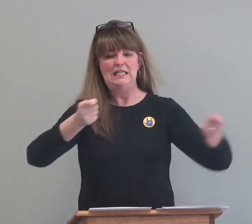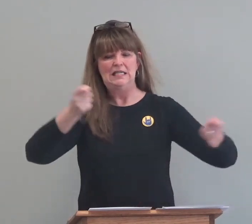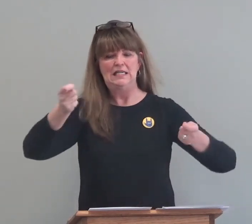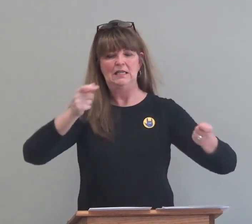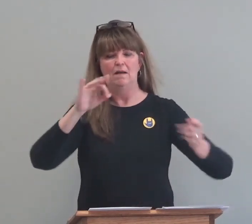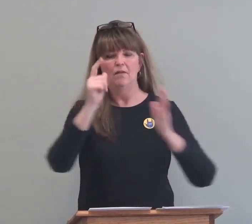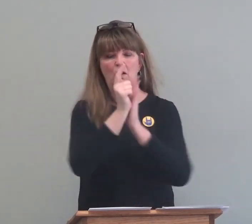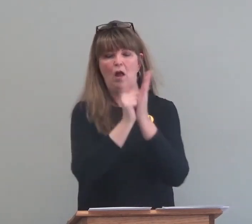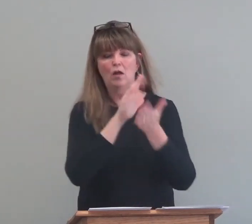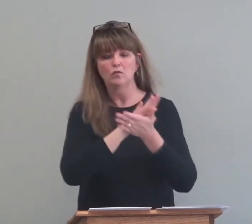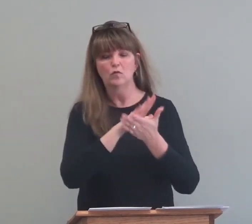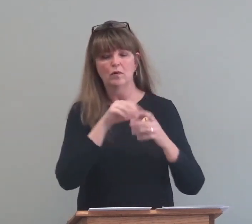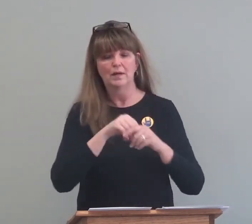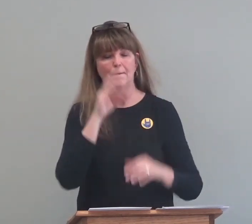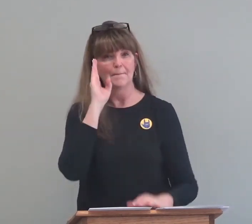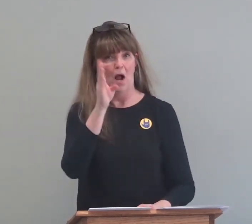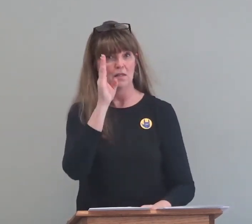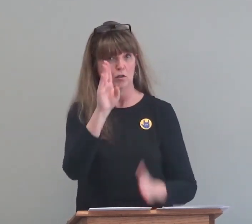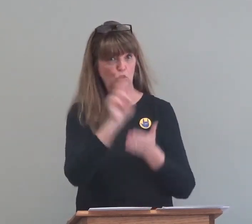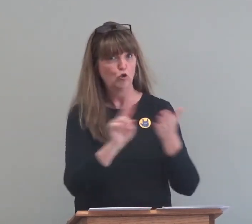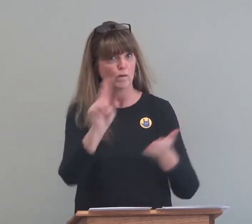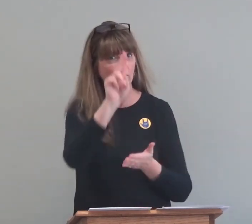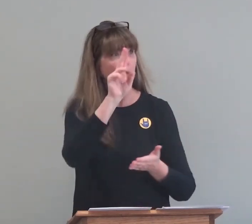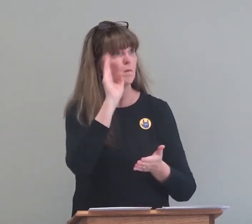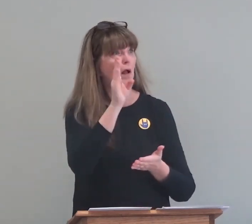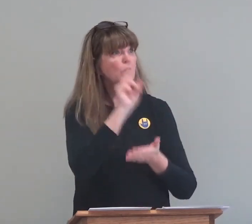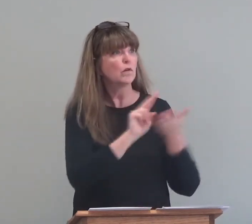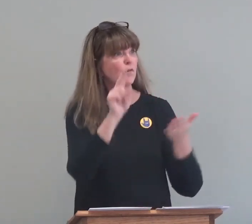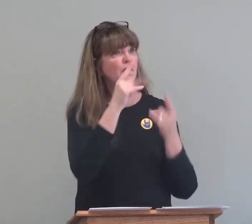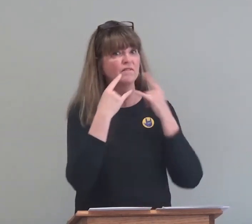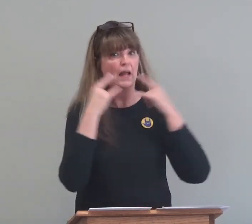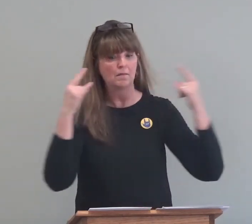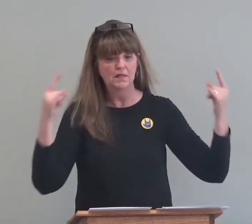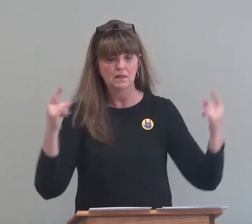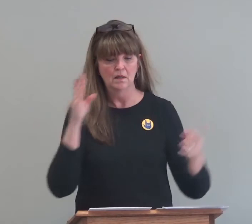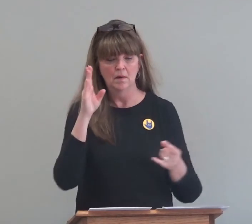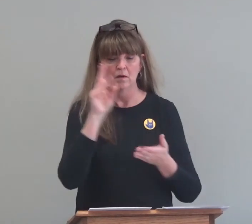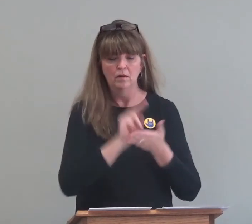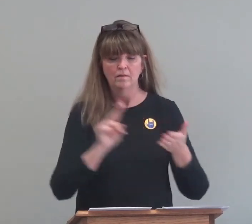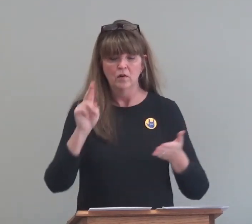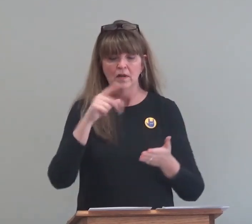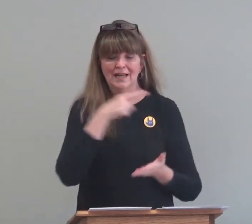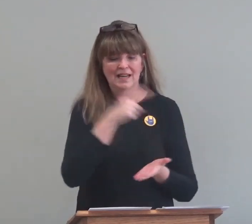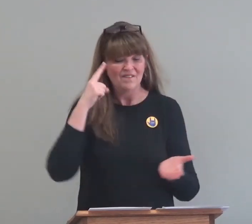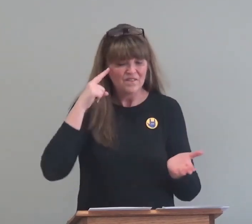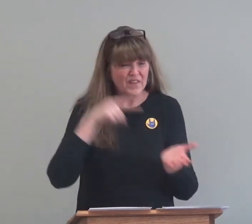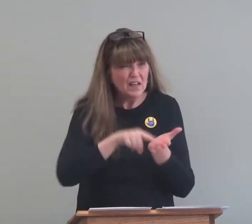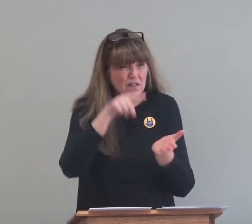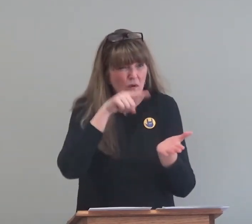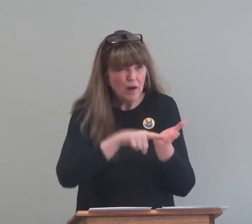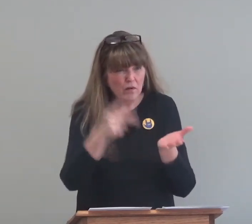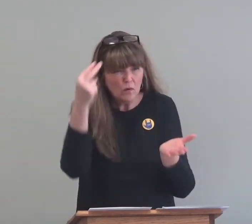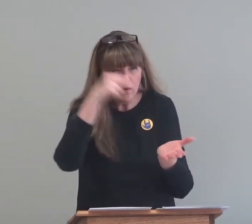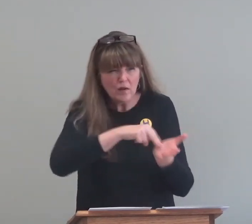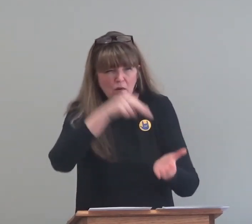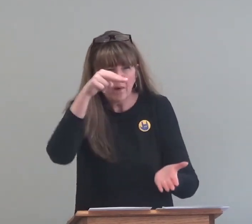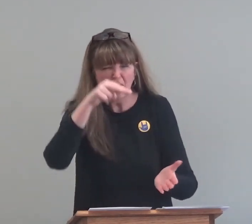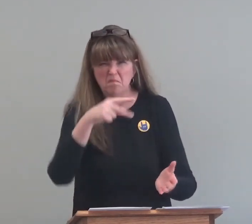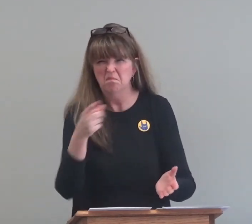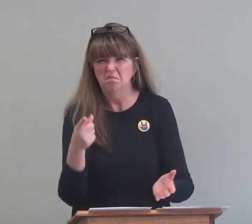he was the dean of the law school in Boston University. It's a very famous university. And he did research on